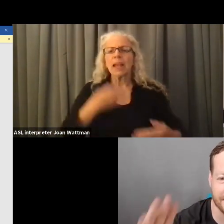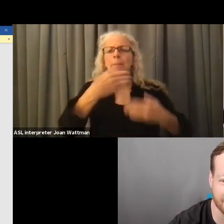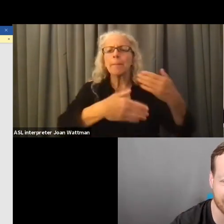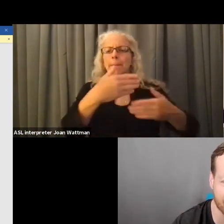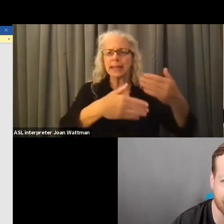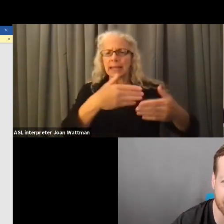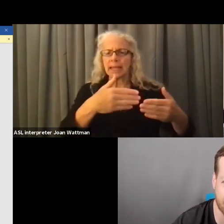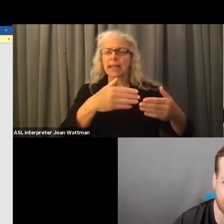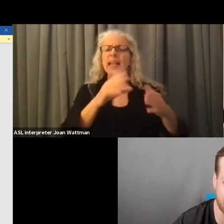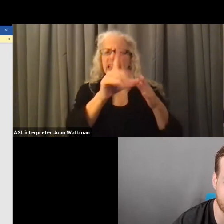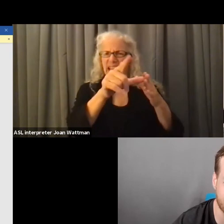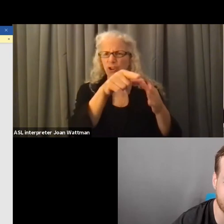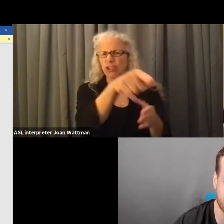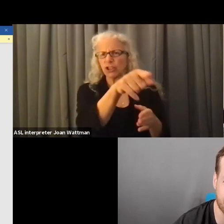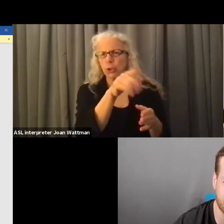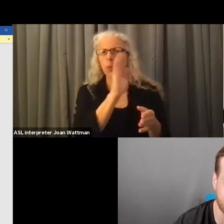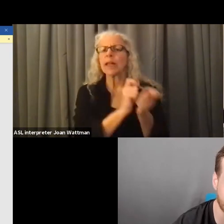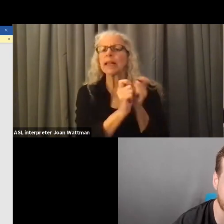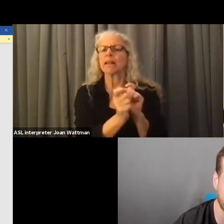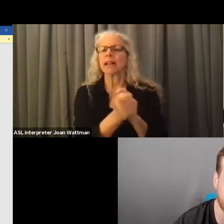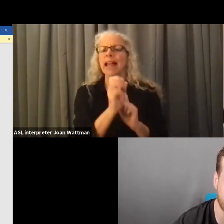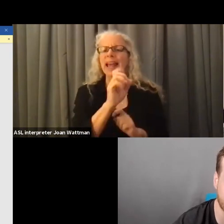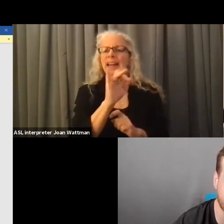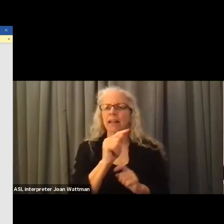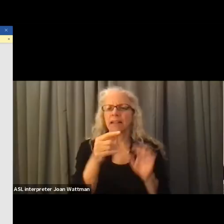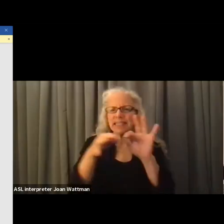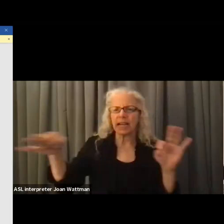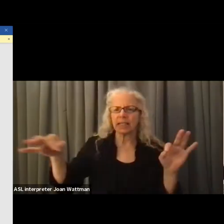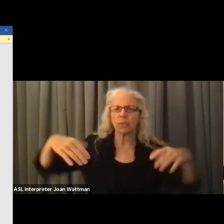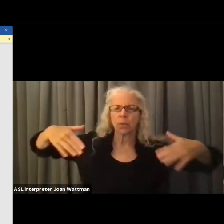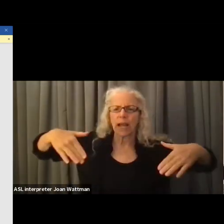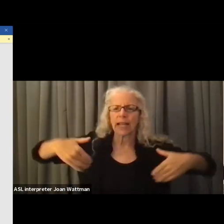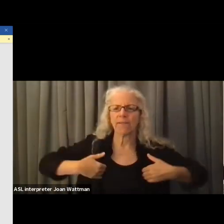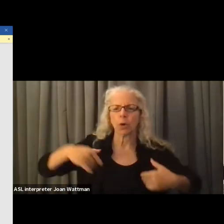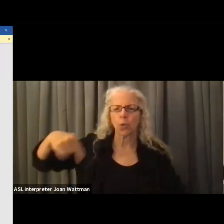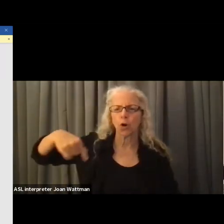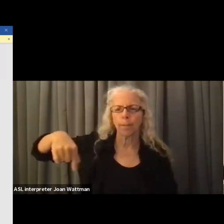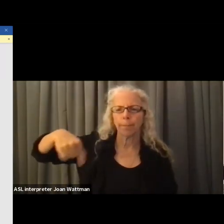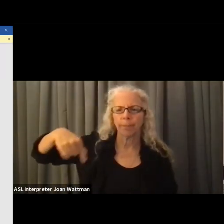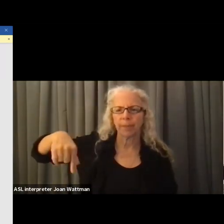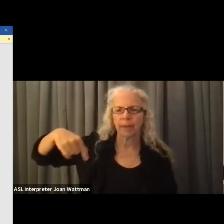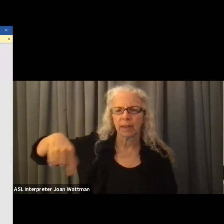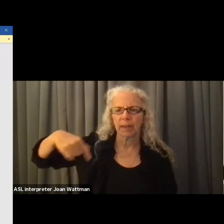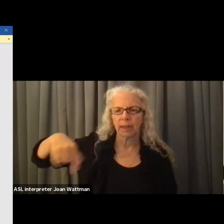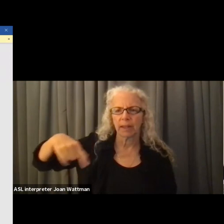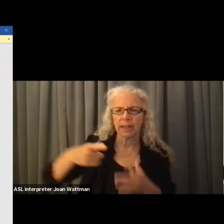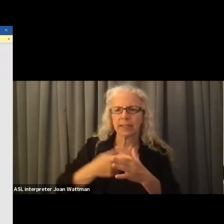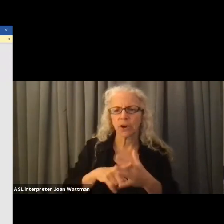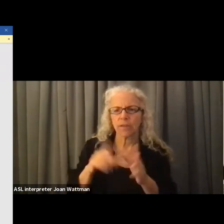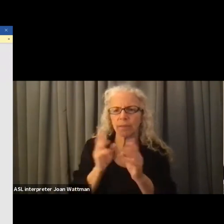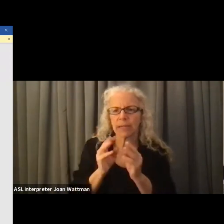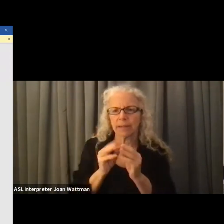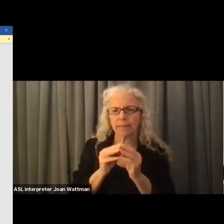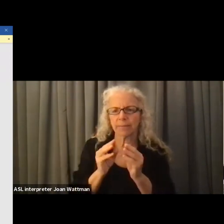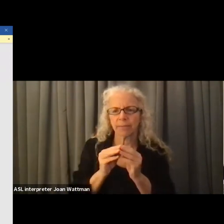ask that later you remove that statement that says at the start of the meeting, there were not enough committee